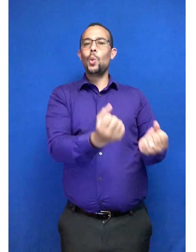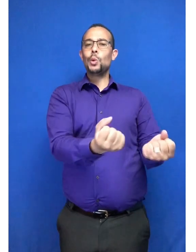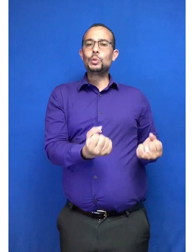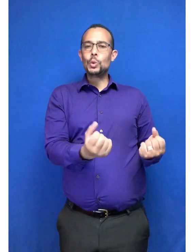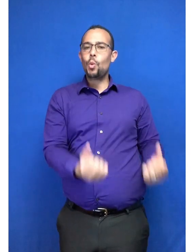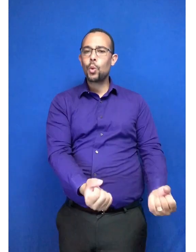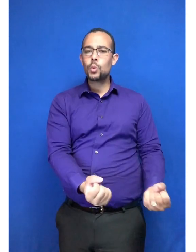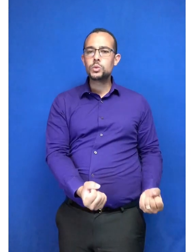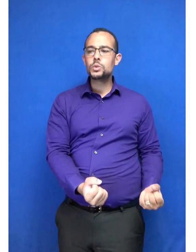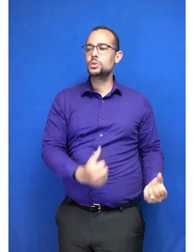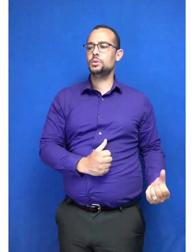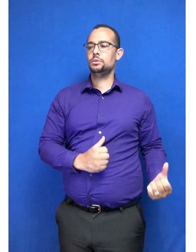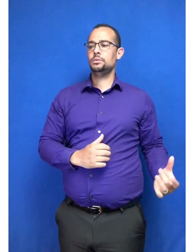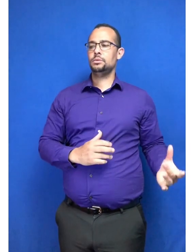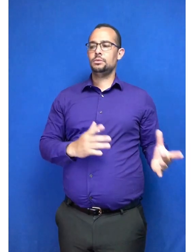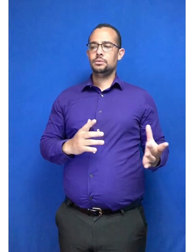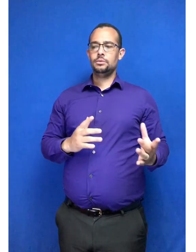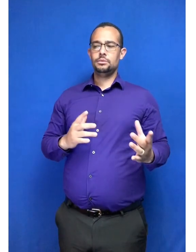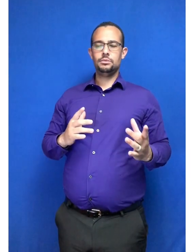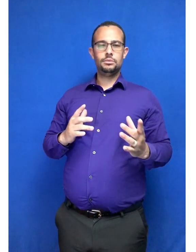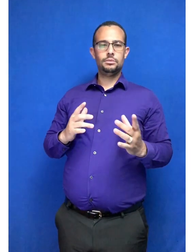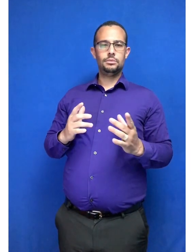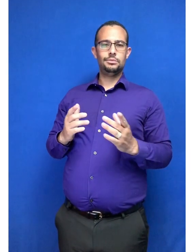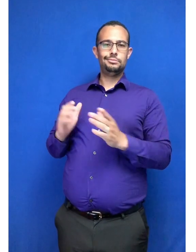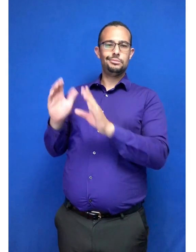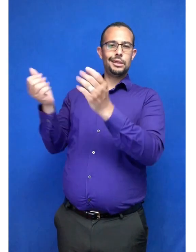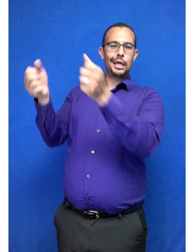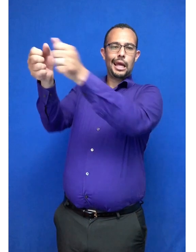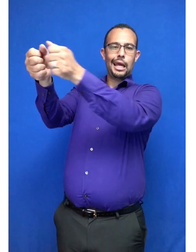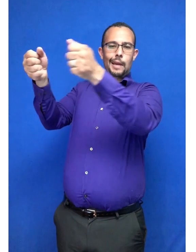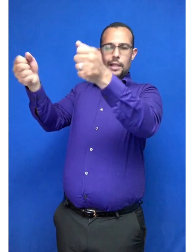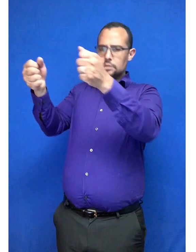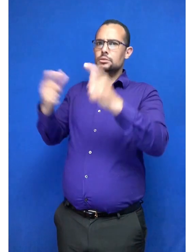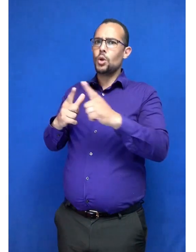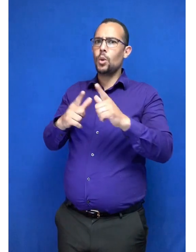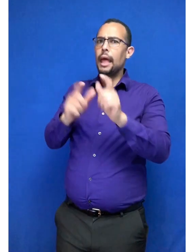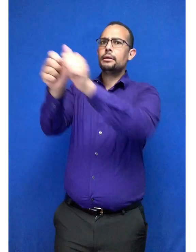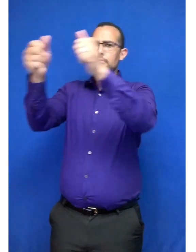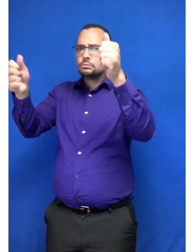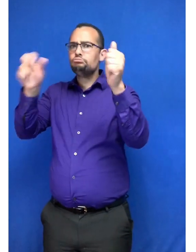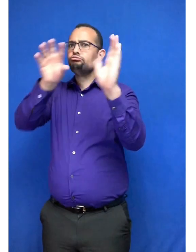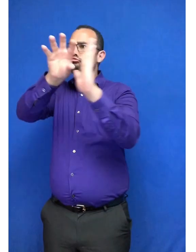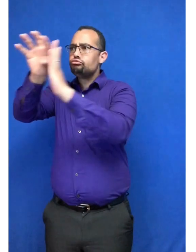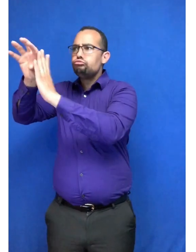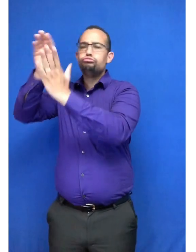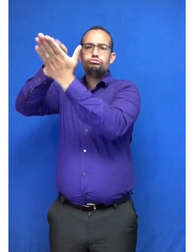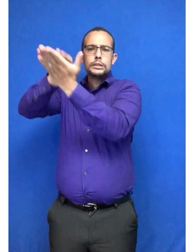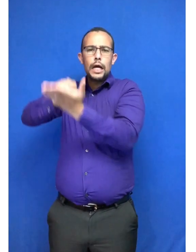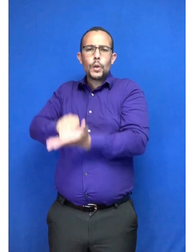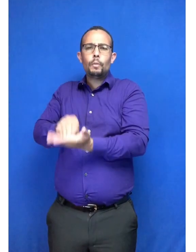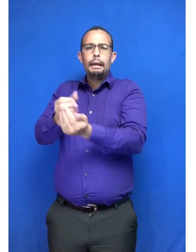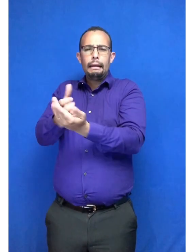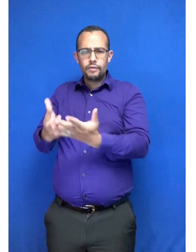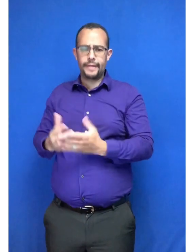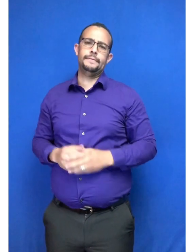these areas we can easily walk by. Make sure you have everything in your house documented. You